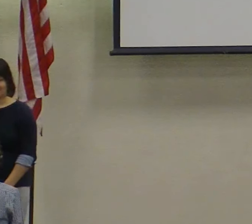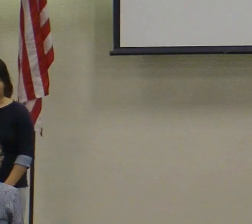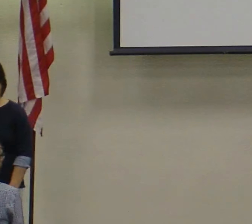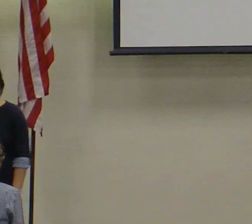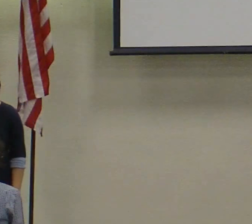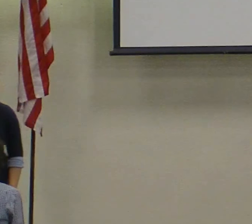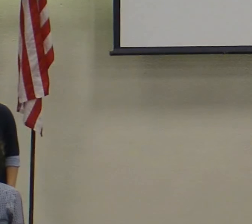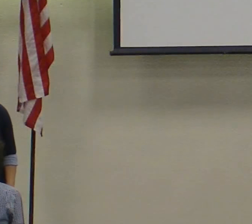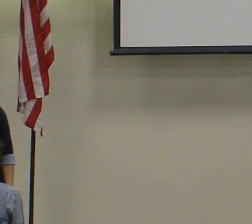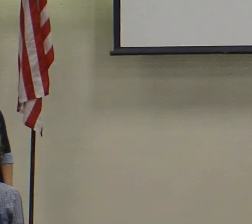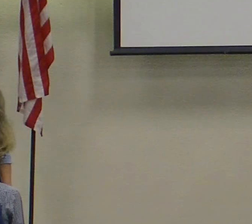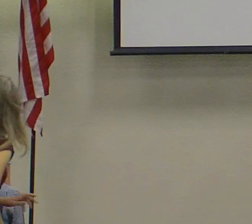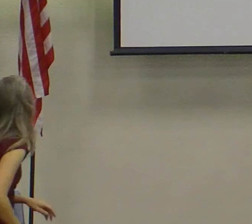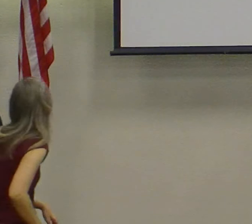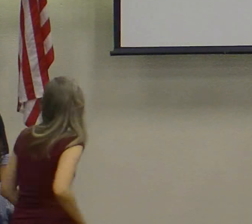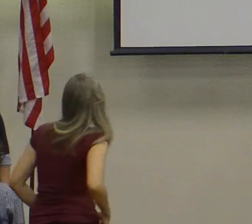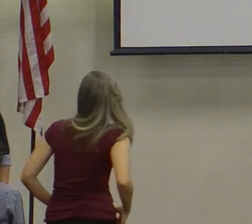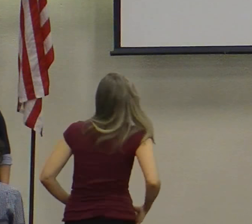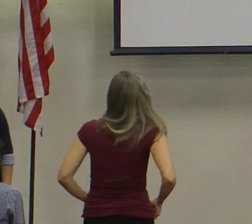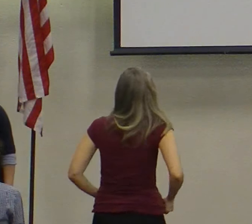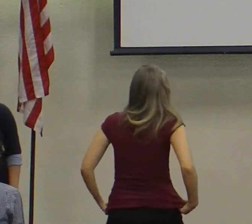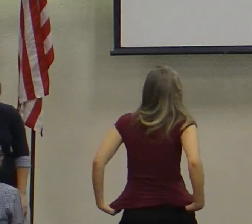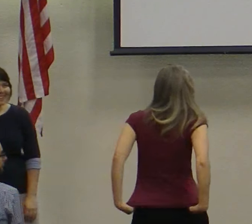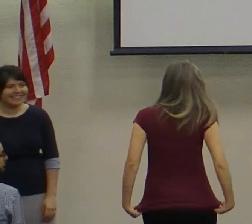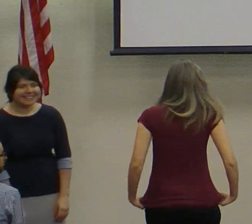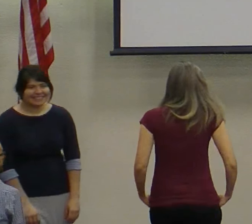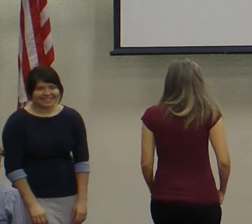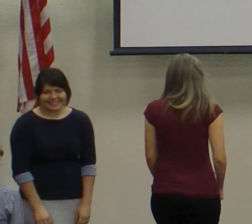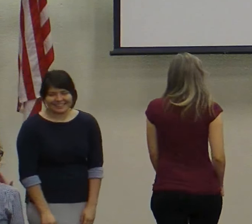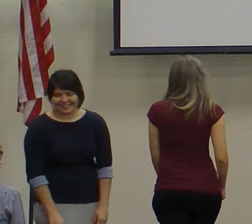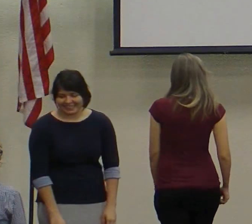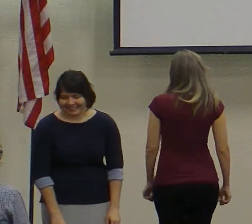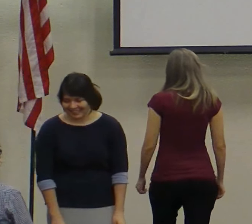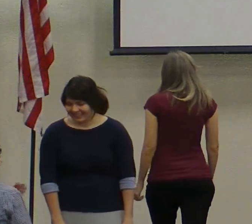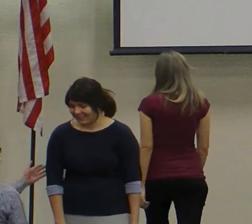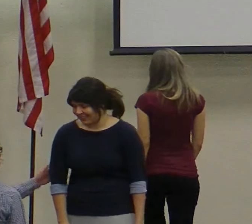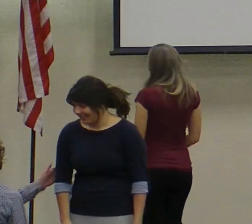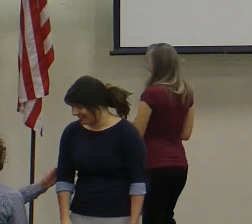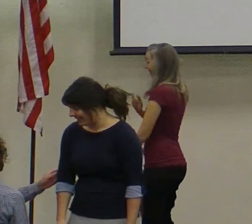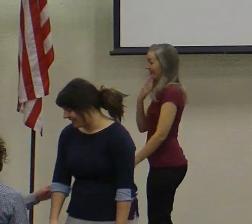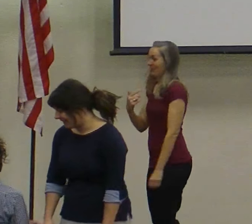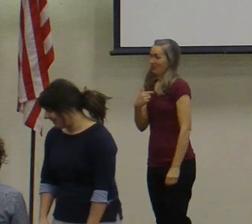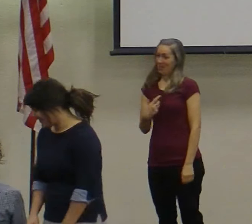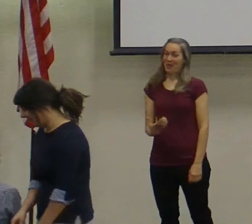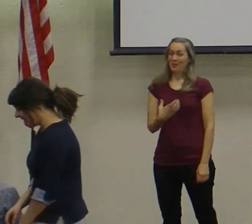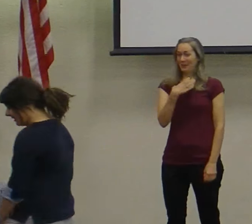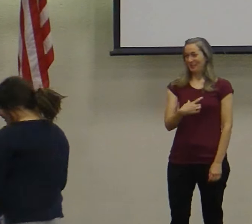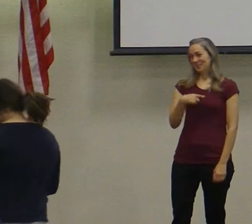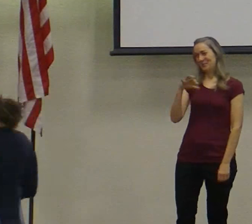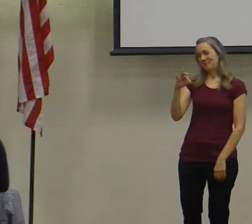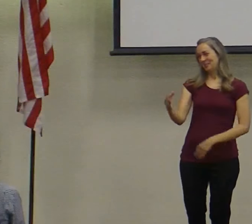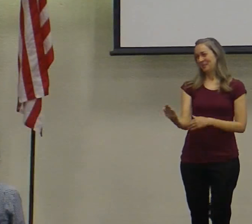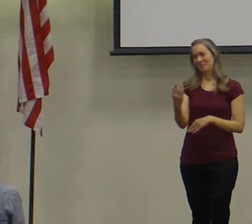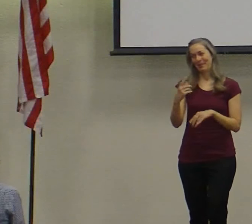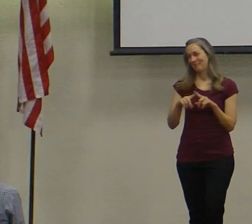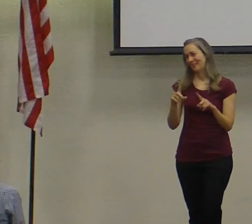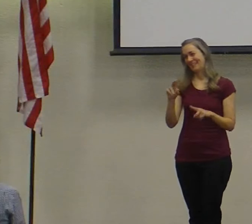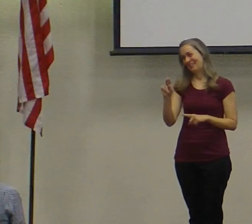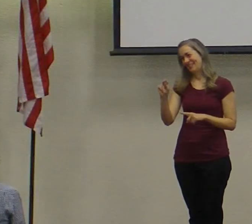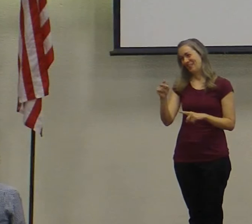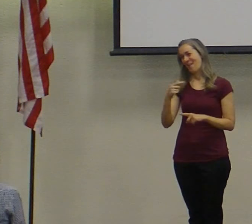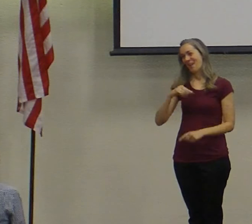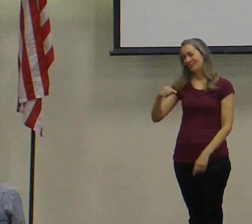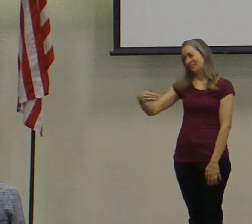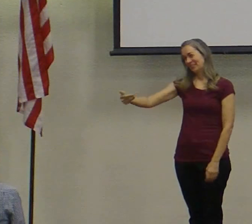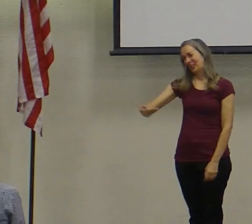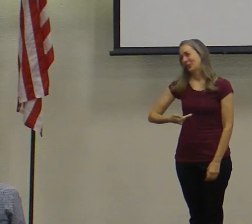Thank you. I wished I was preaching the word this morning, but we have some others that are going to be doing the speaking. I will just